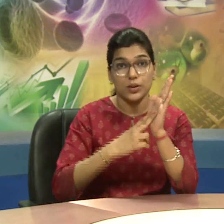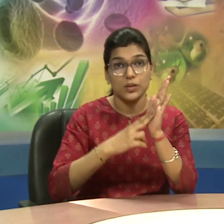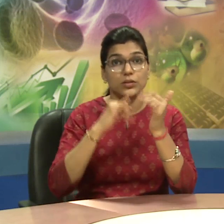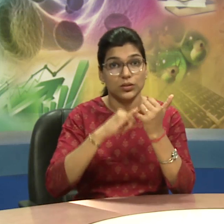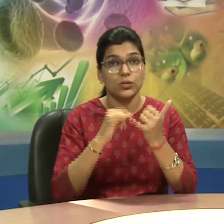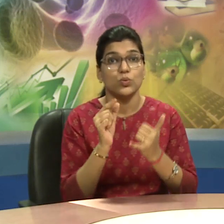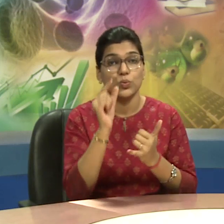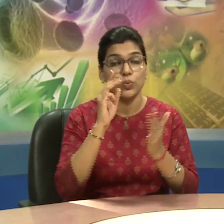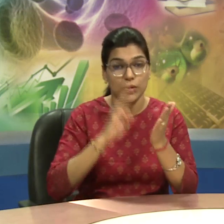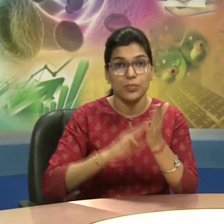Meaning of